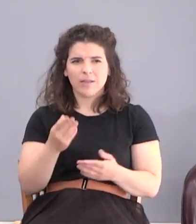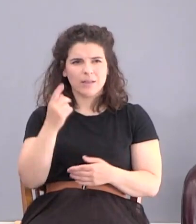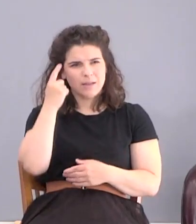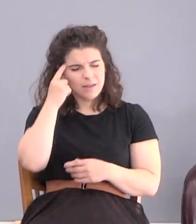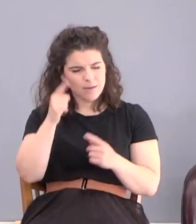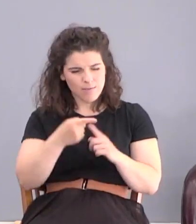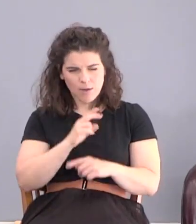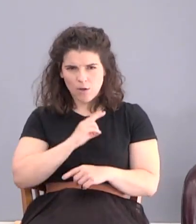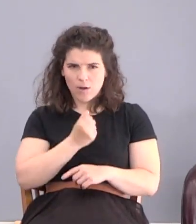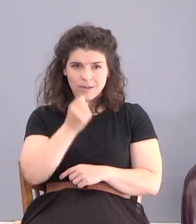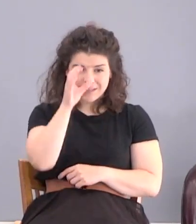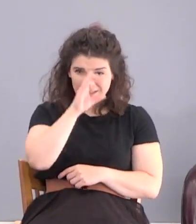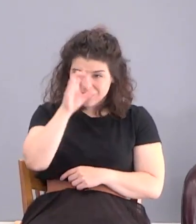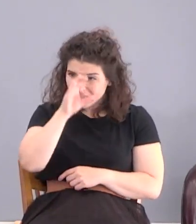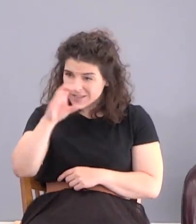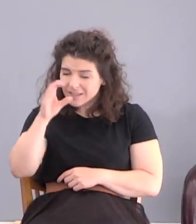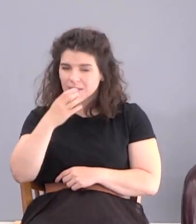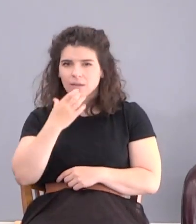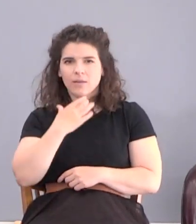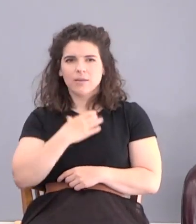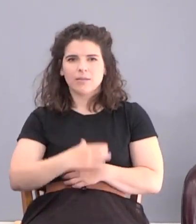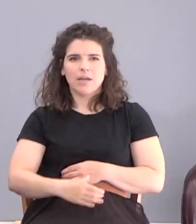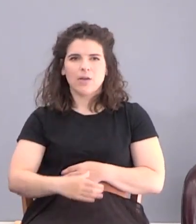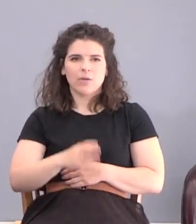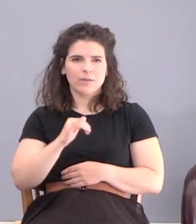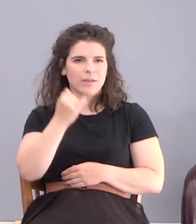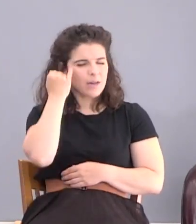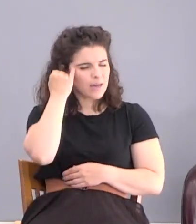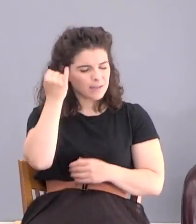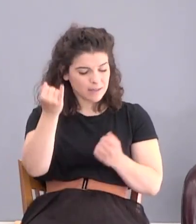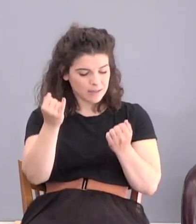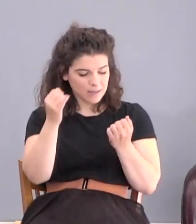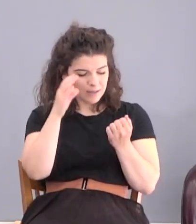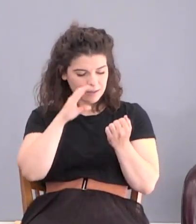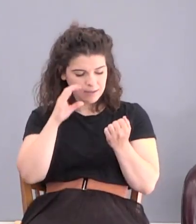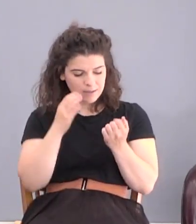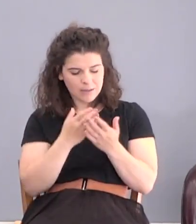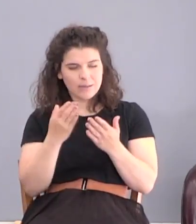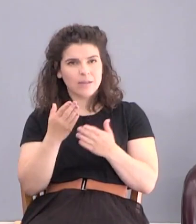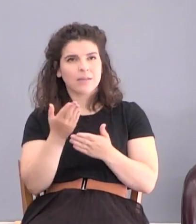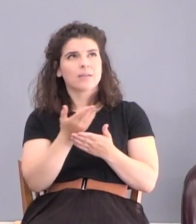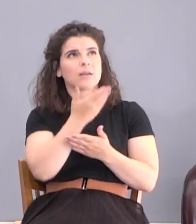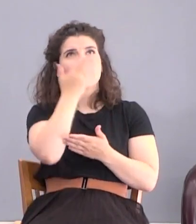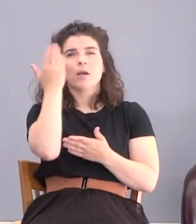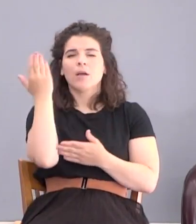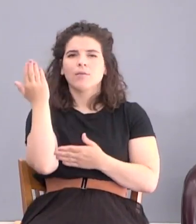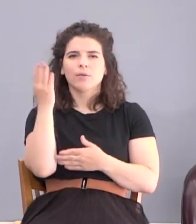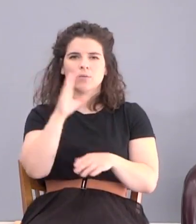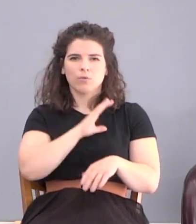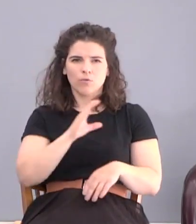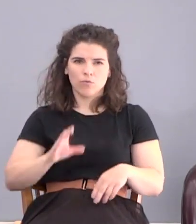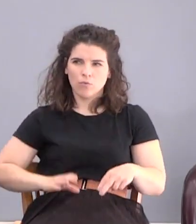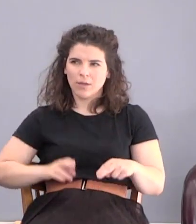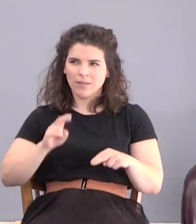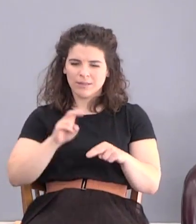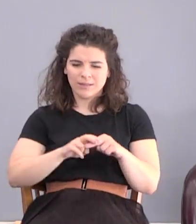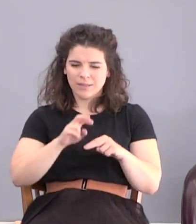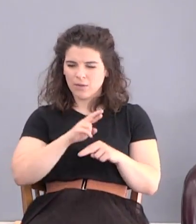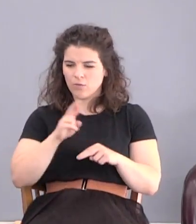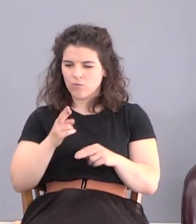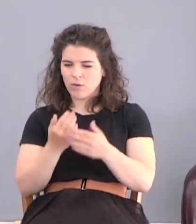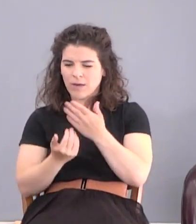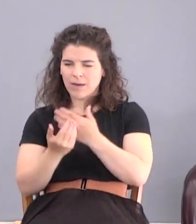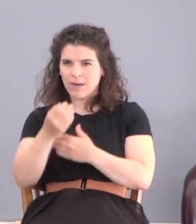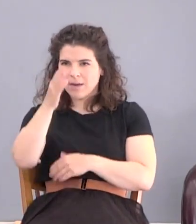and desiring, it's that idea of seek those things which are above, where Christ sitteth on the right hand of God. So if we're going